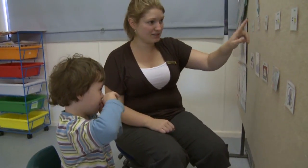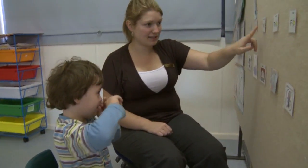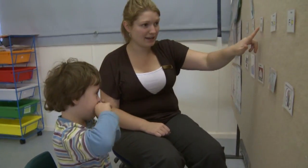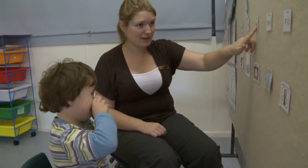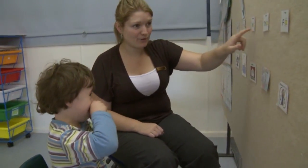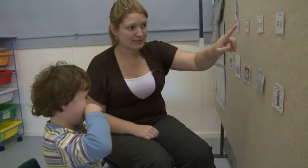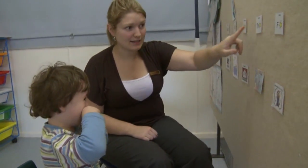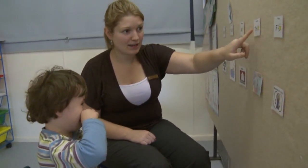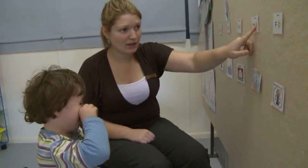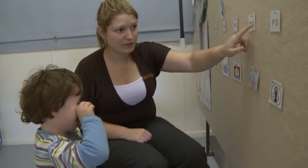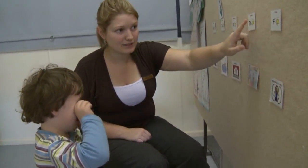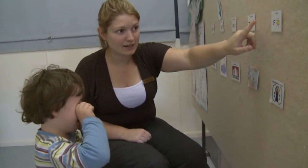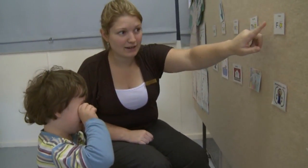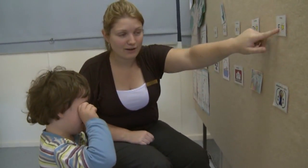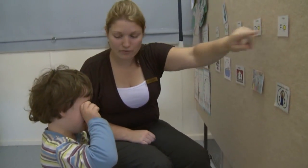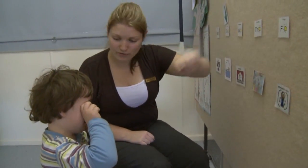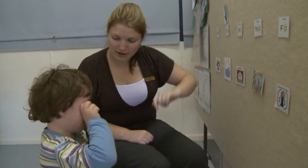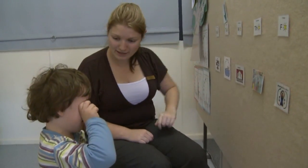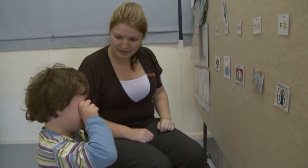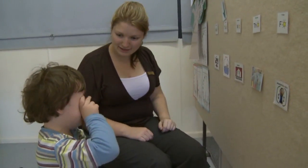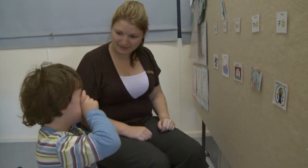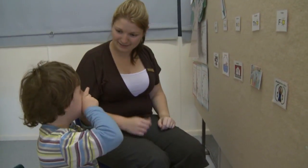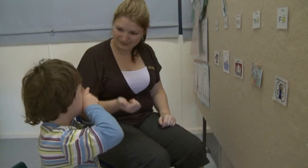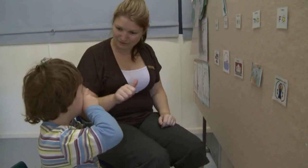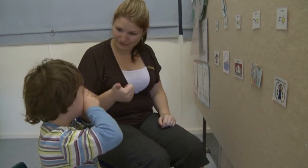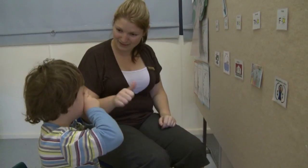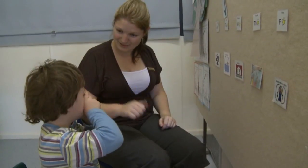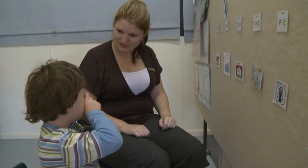Tuesday, Wednesday, Thursday, Friday. Finished.